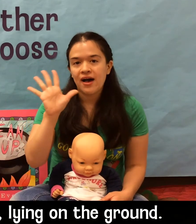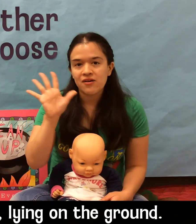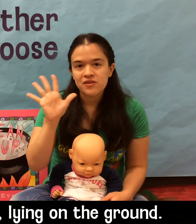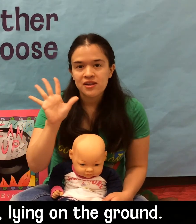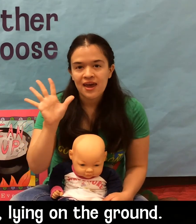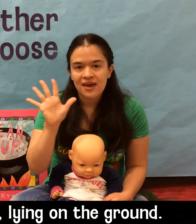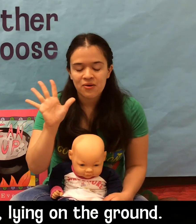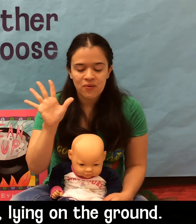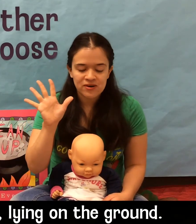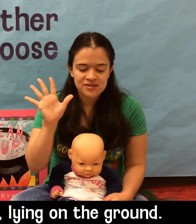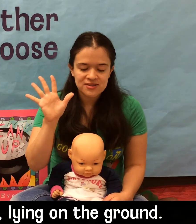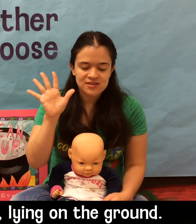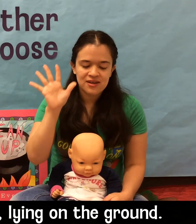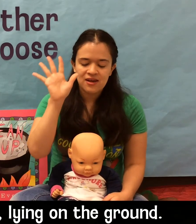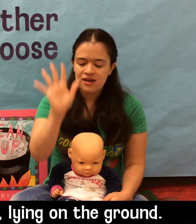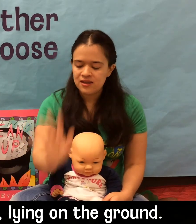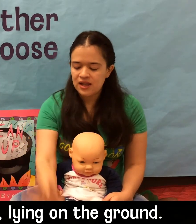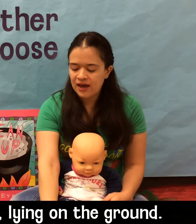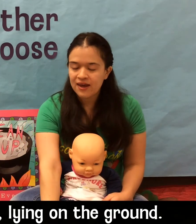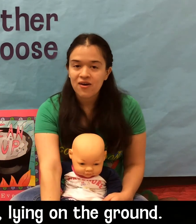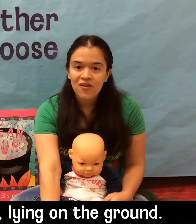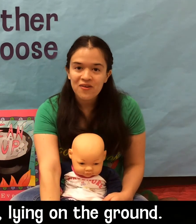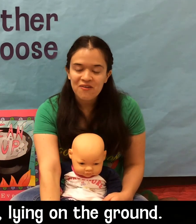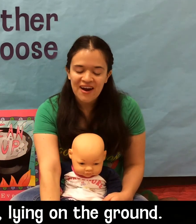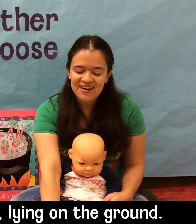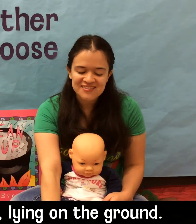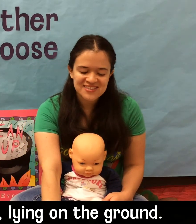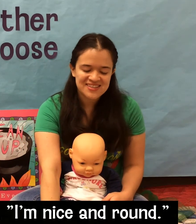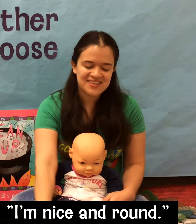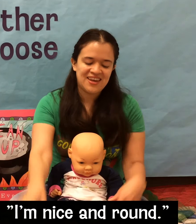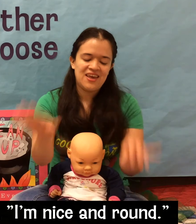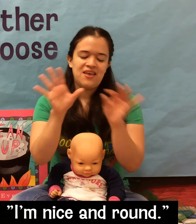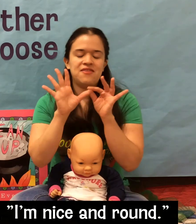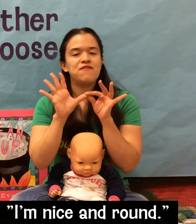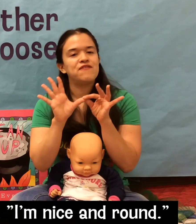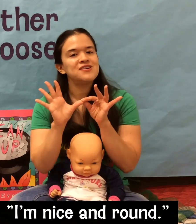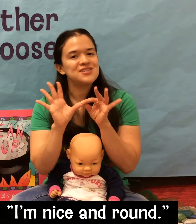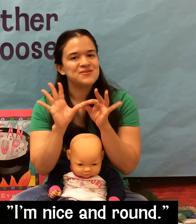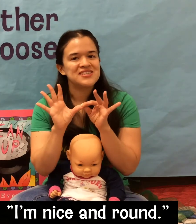Five little acorns lying on the ground. The first